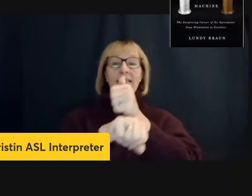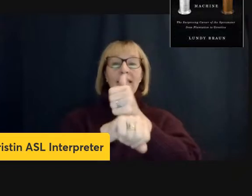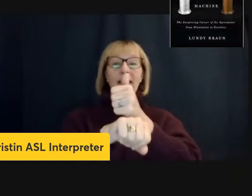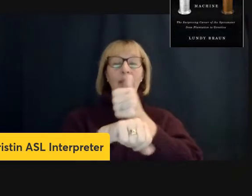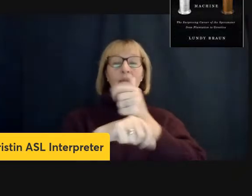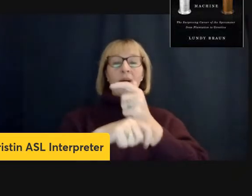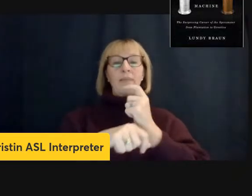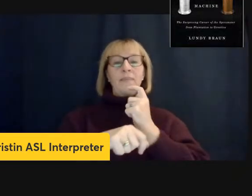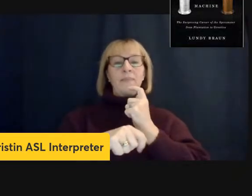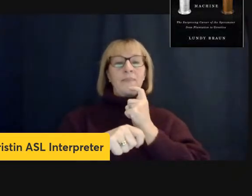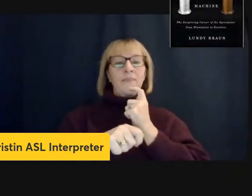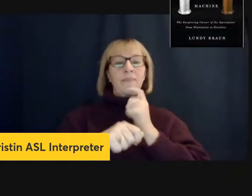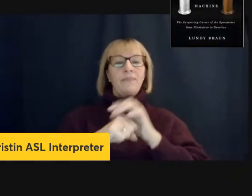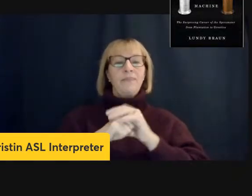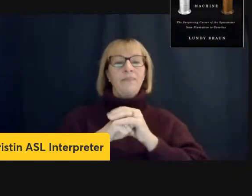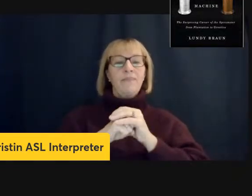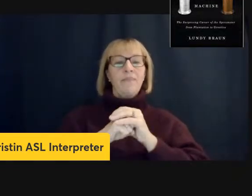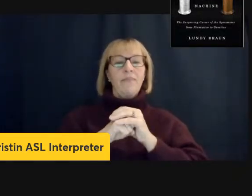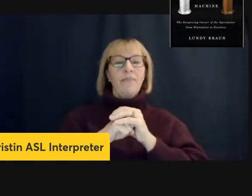esteemed